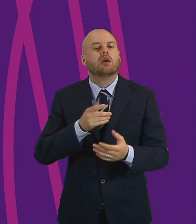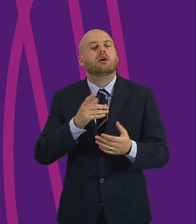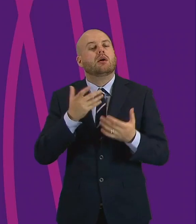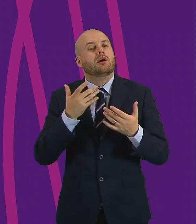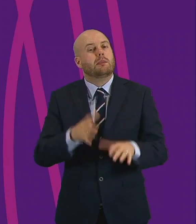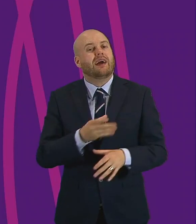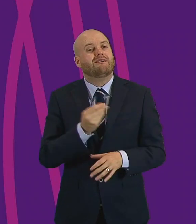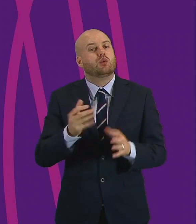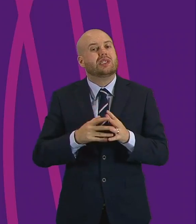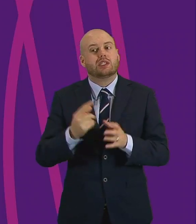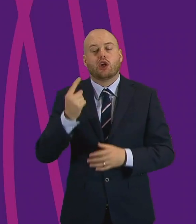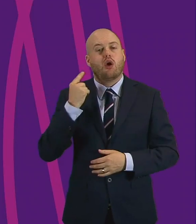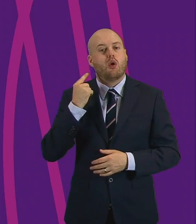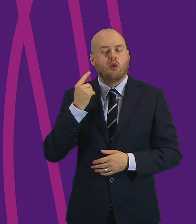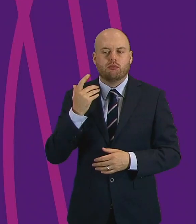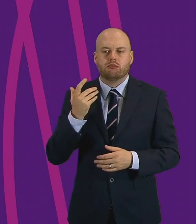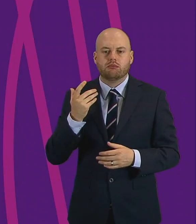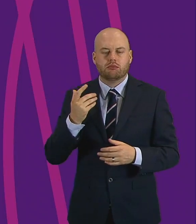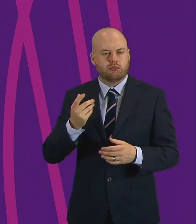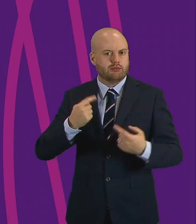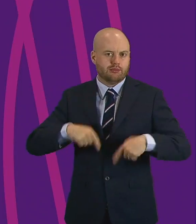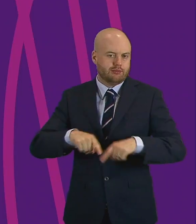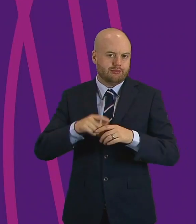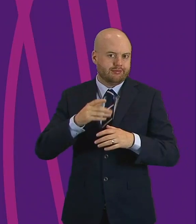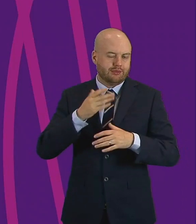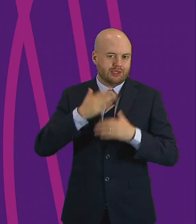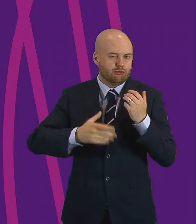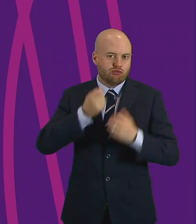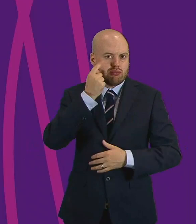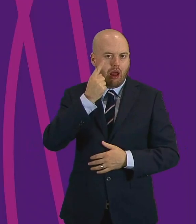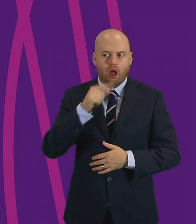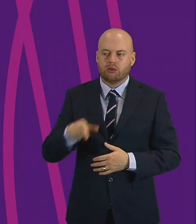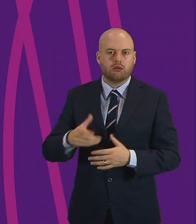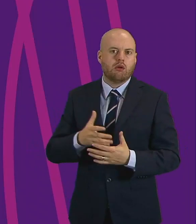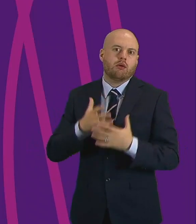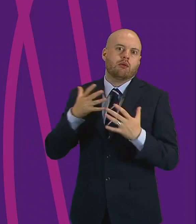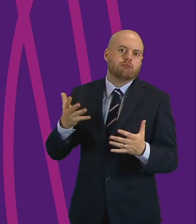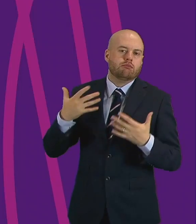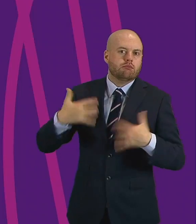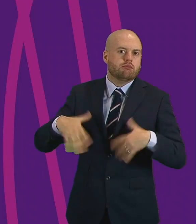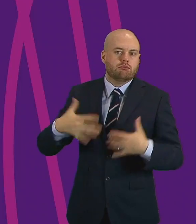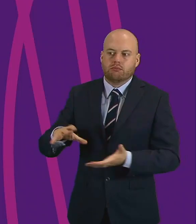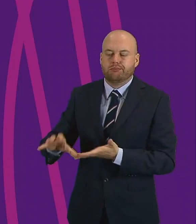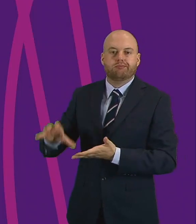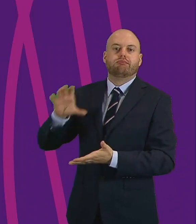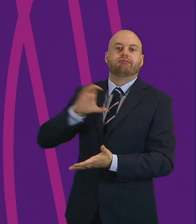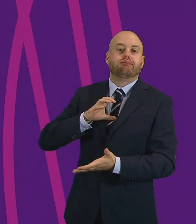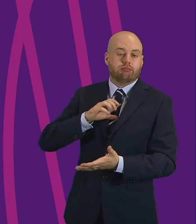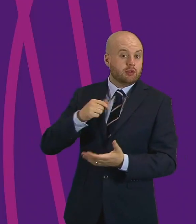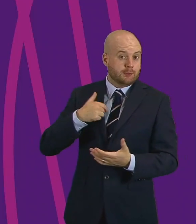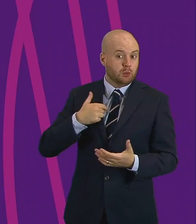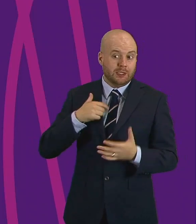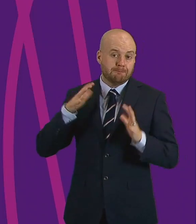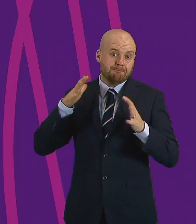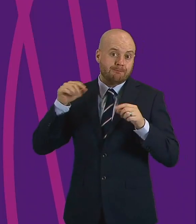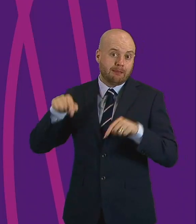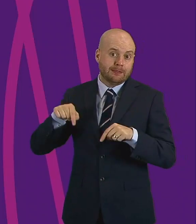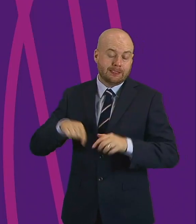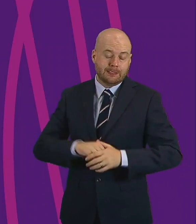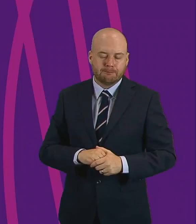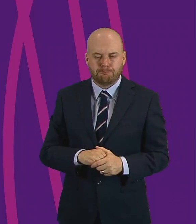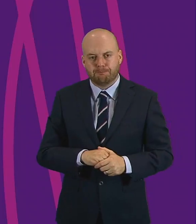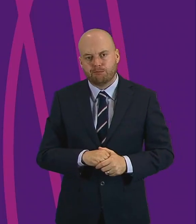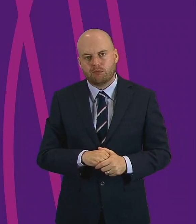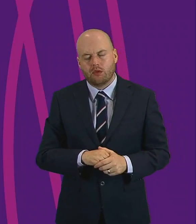to acknowledge the sheer enormity of that response, which is without doubt unprecedented. During a crisis